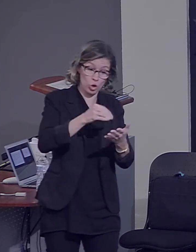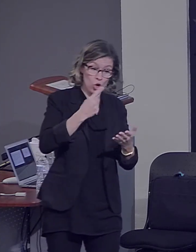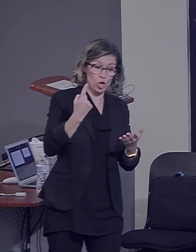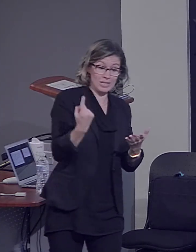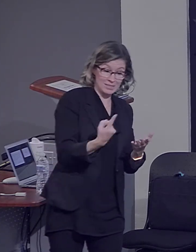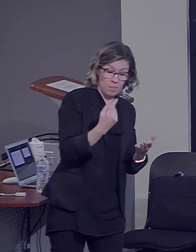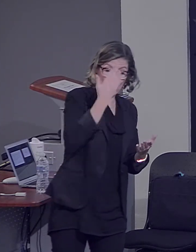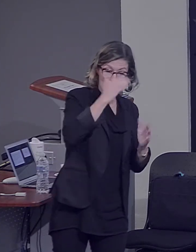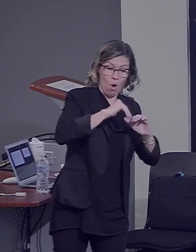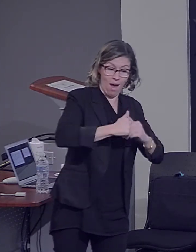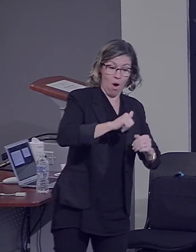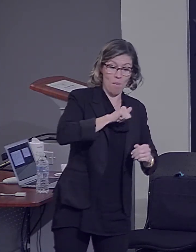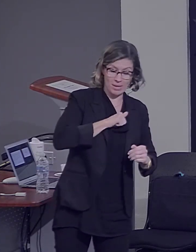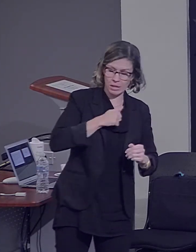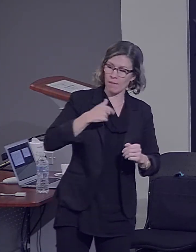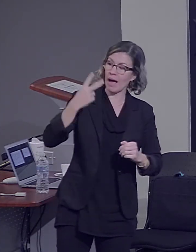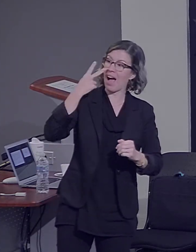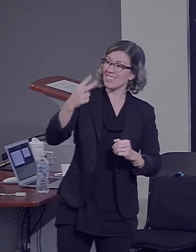better,